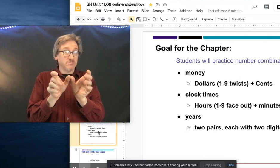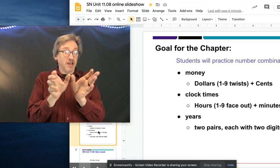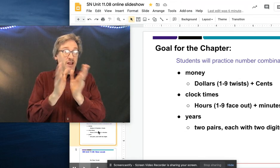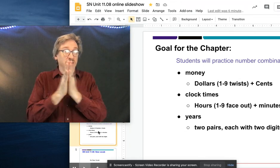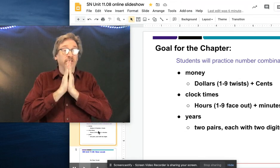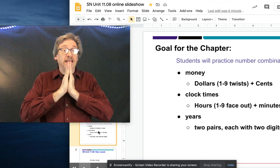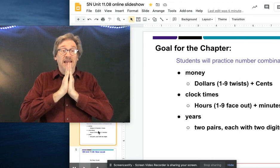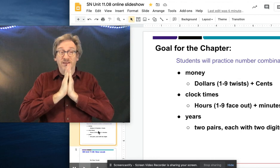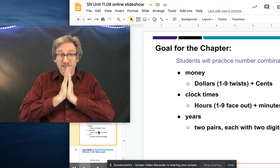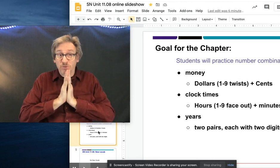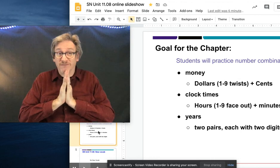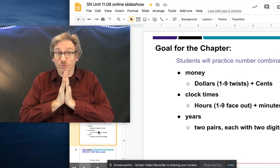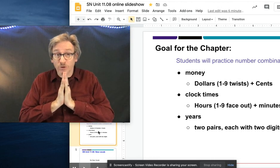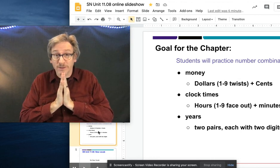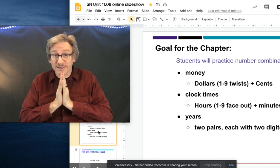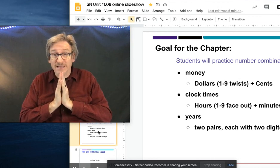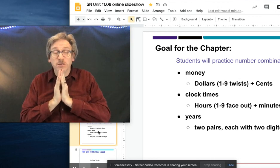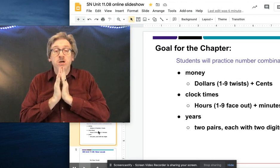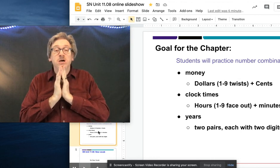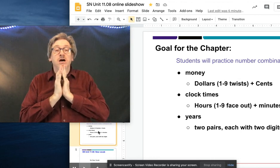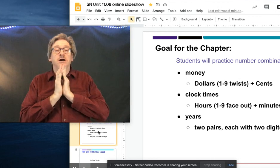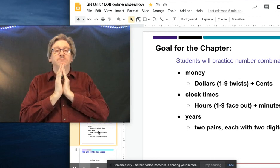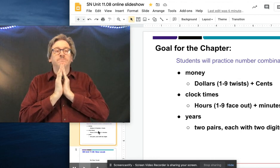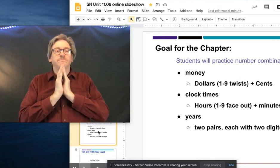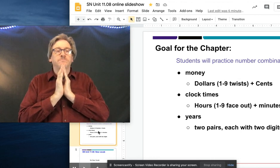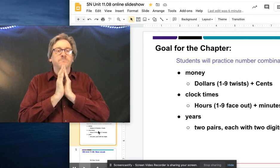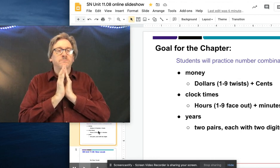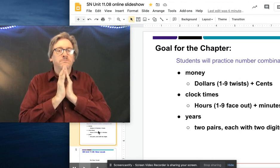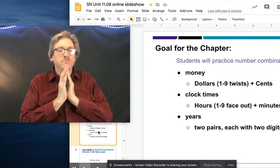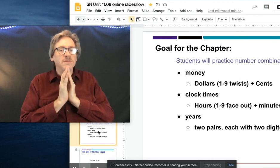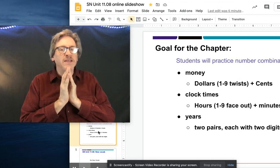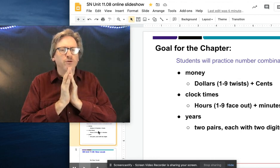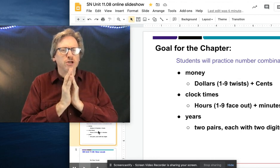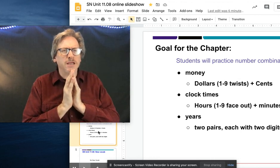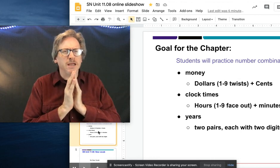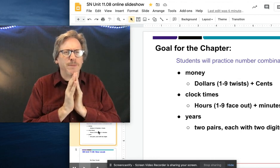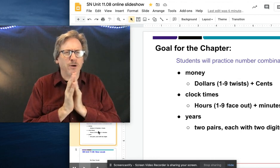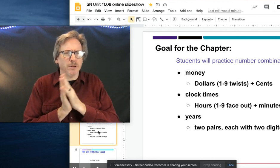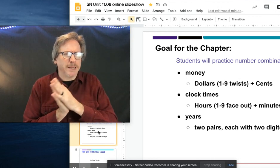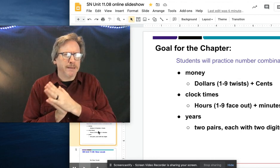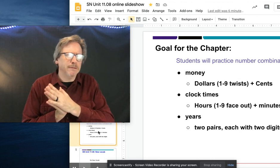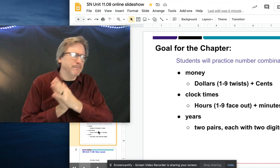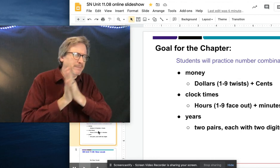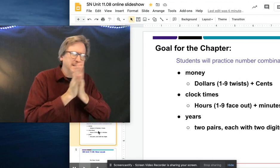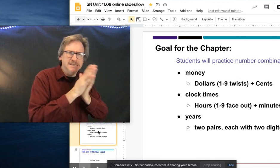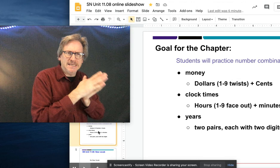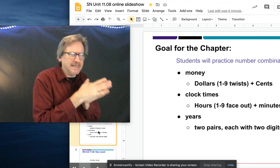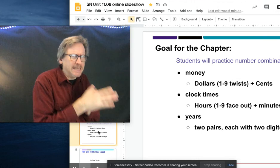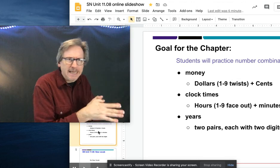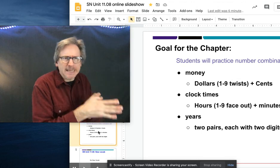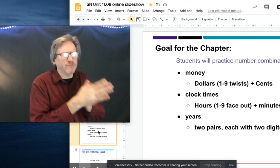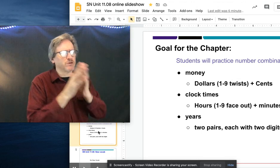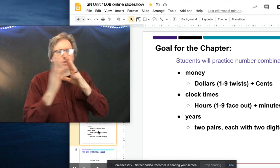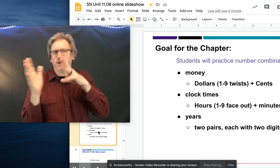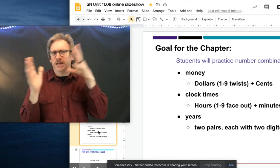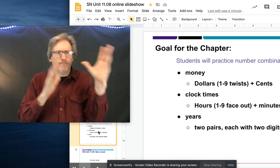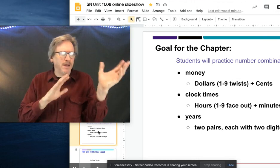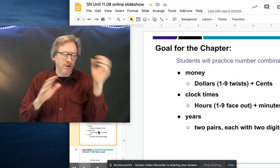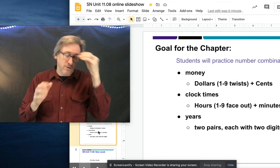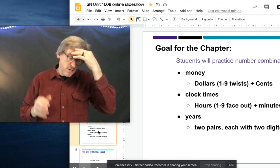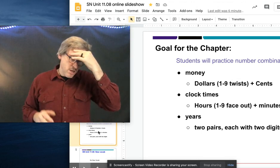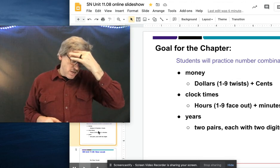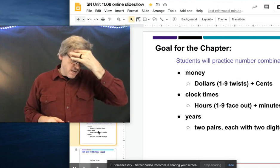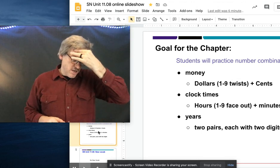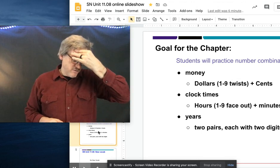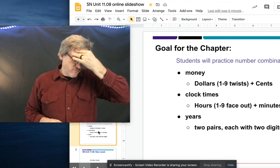10,000, and I don't think any of us will have to worry about that. If we're talking about like BCE, if we're talking